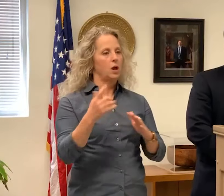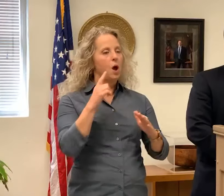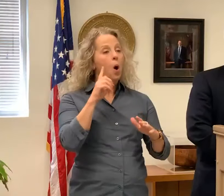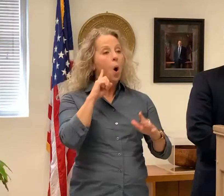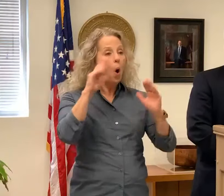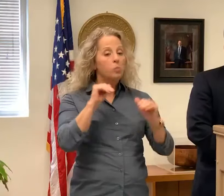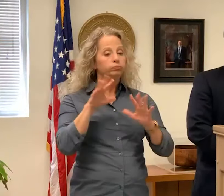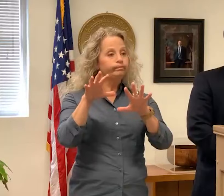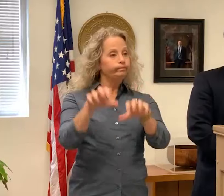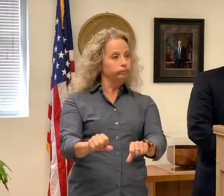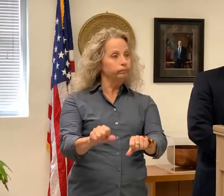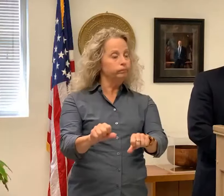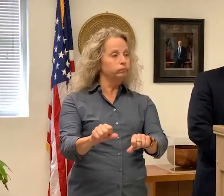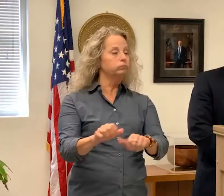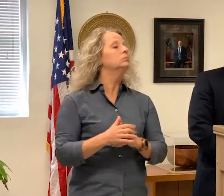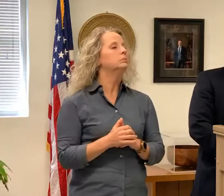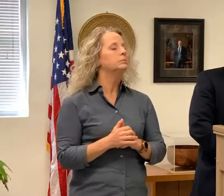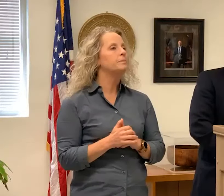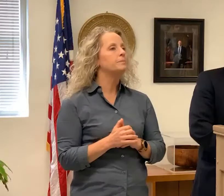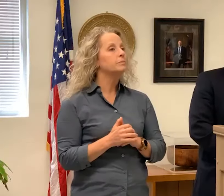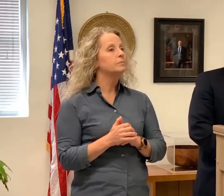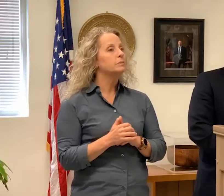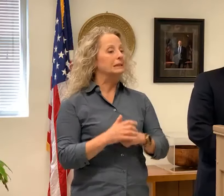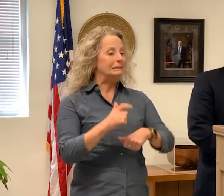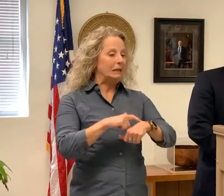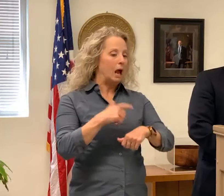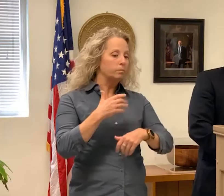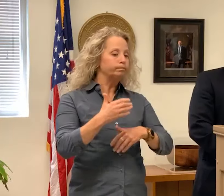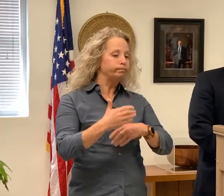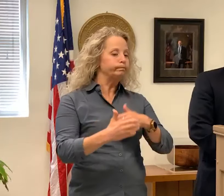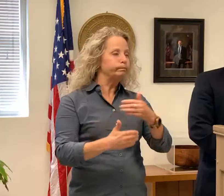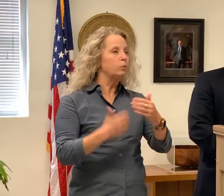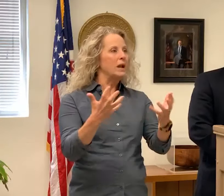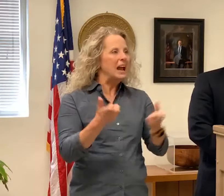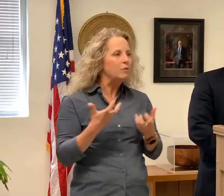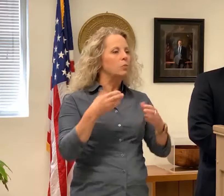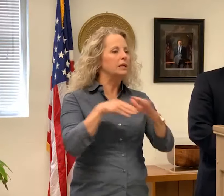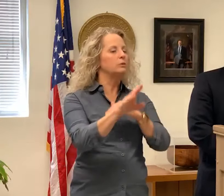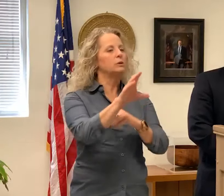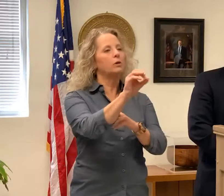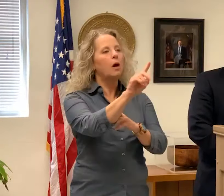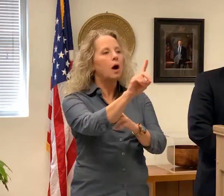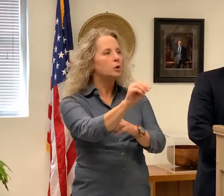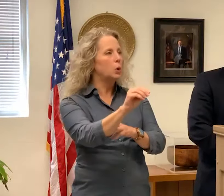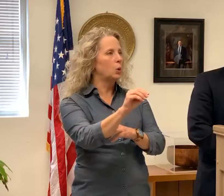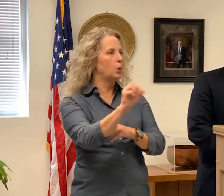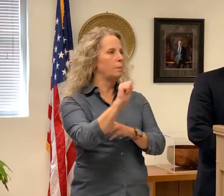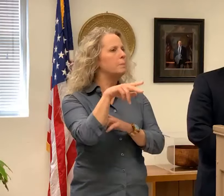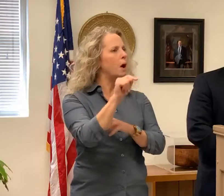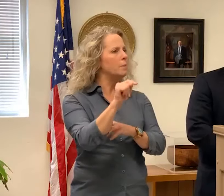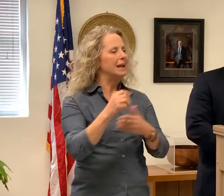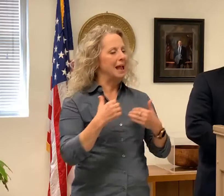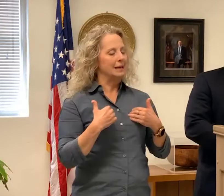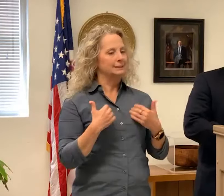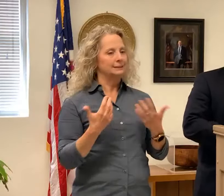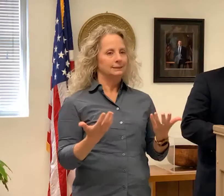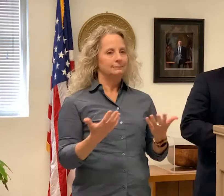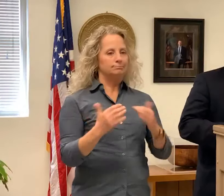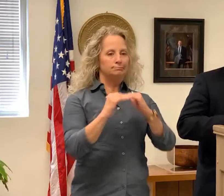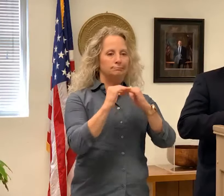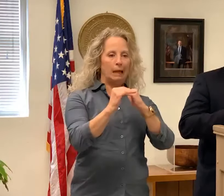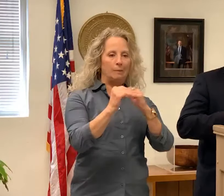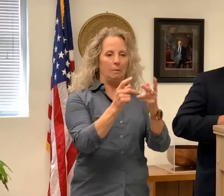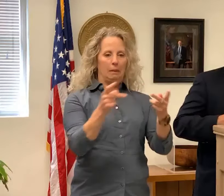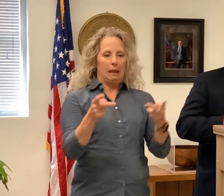of. We want, over time, everyone to get into a condo, you know, an apartment that has a